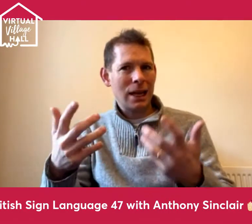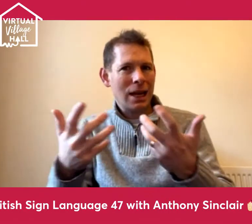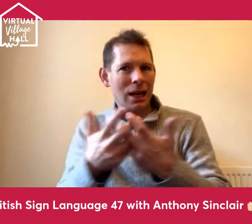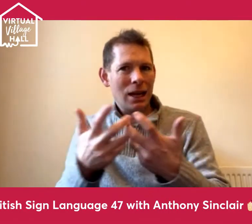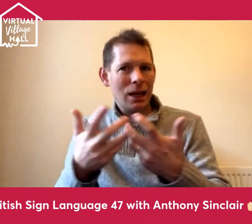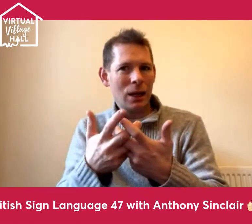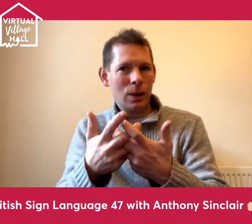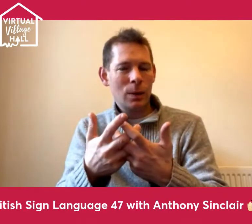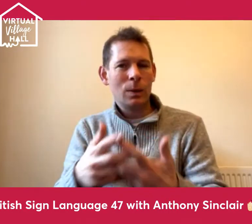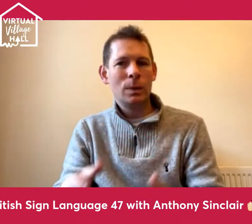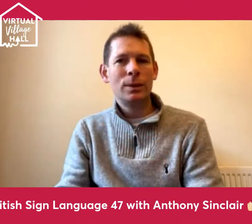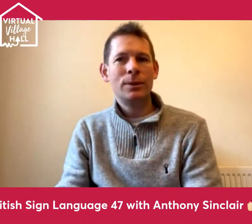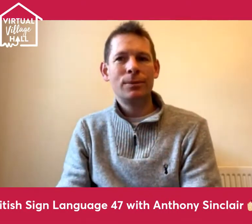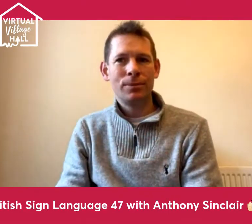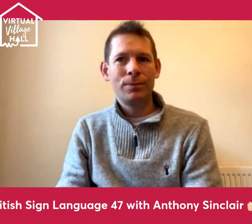So you get here. How?